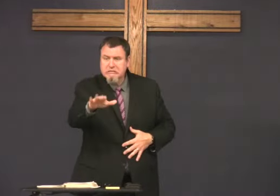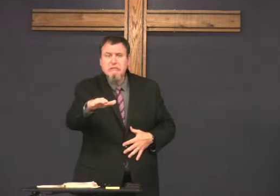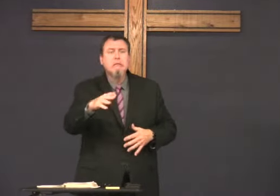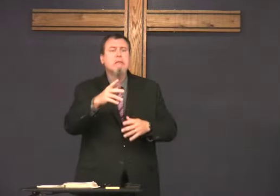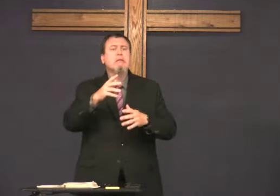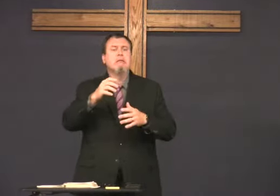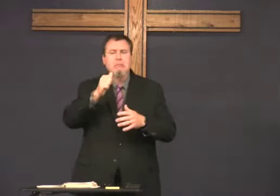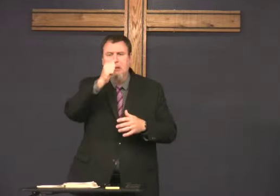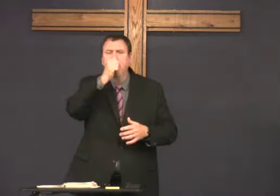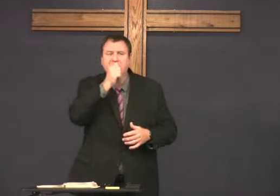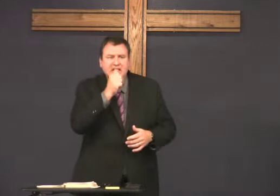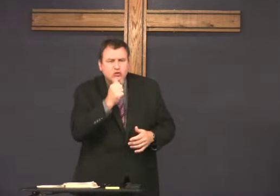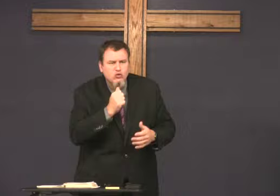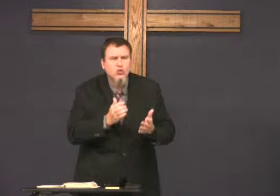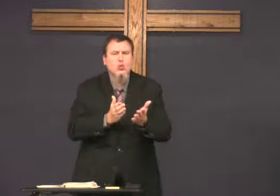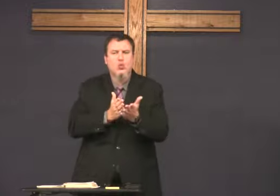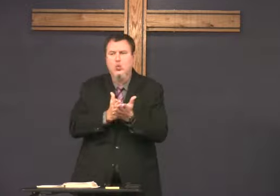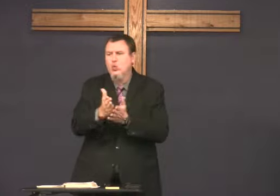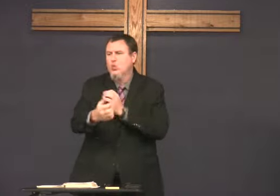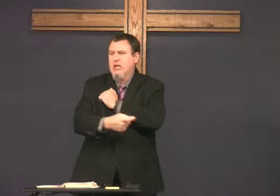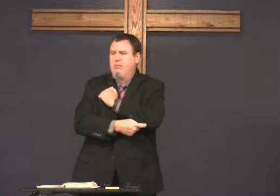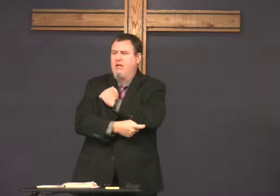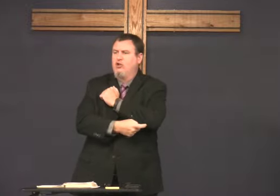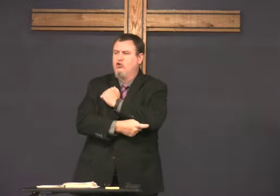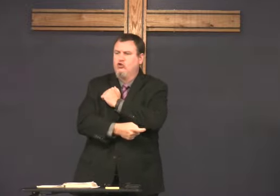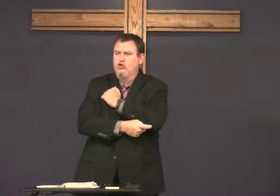So it says, wherefore,